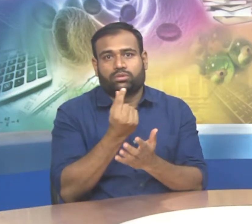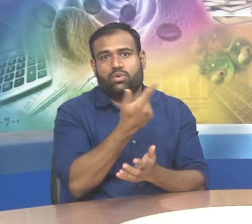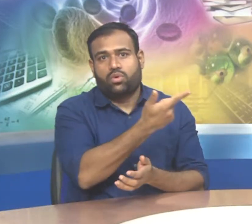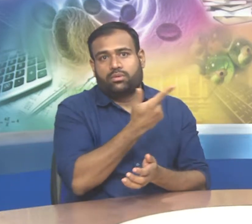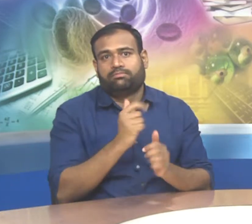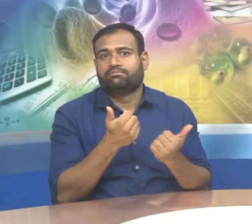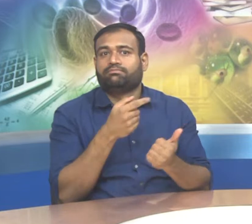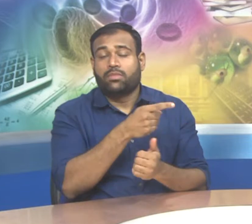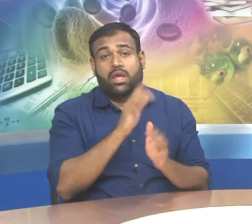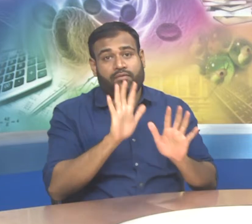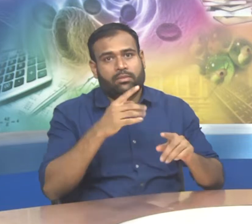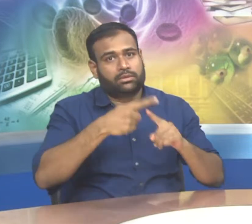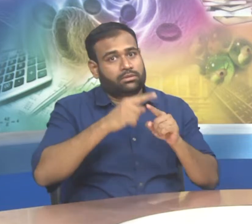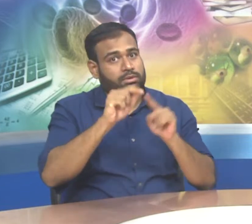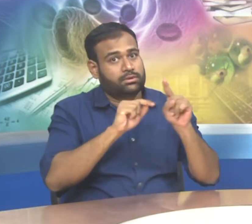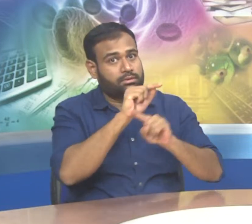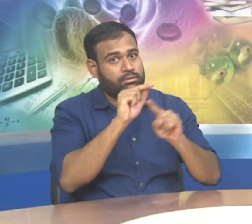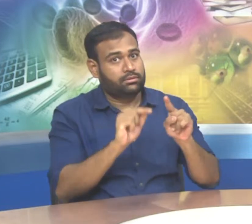the bank.